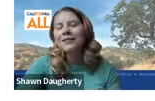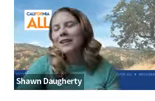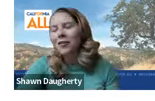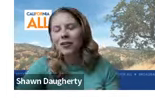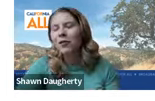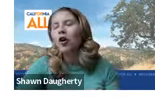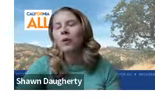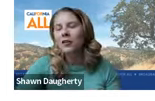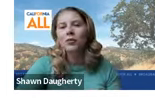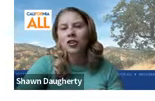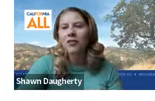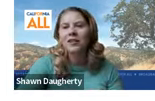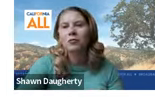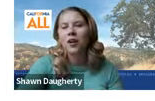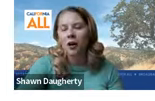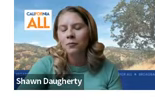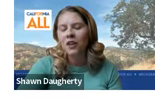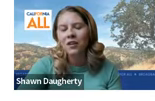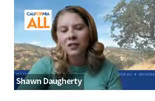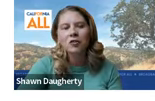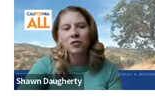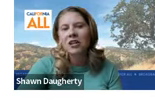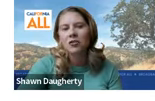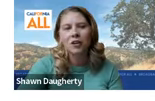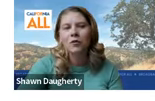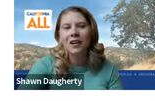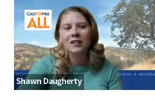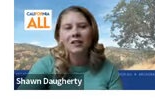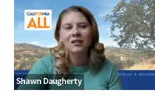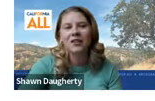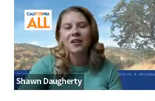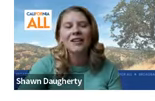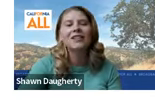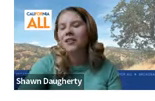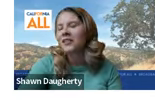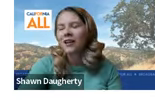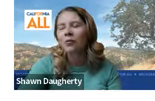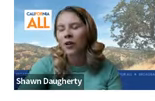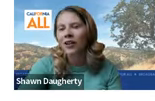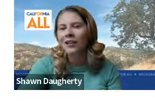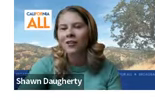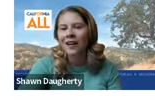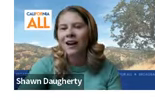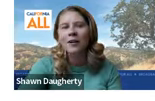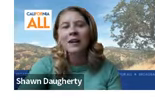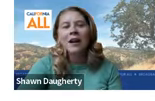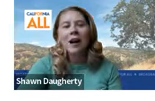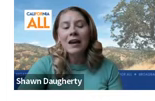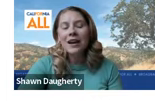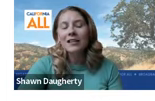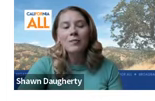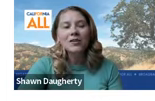We are really leaning on you and hoping that you will share this with the individuals in your community. It's a necessary data that we're collecting right